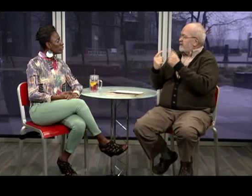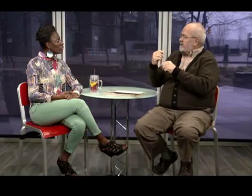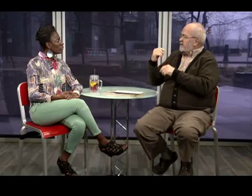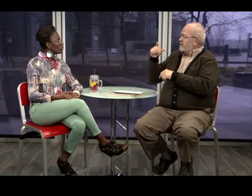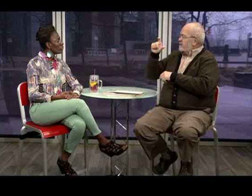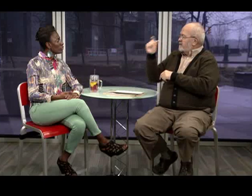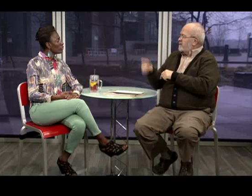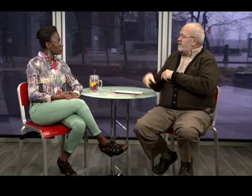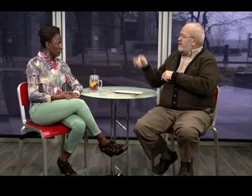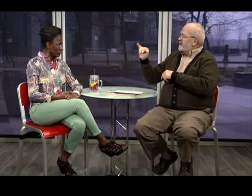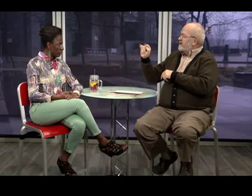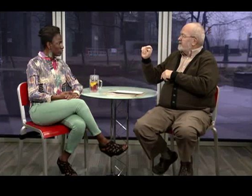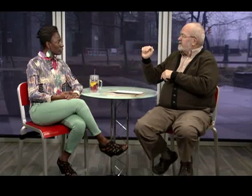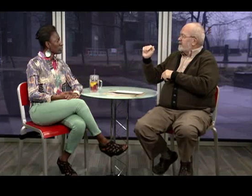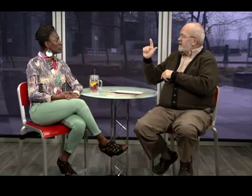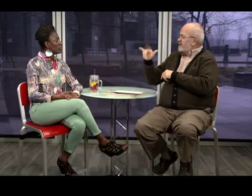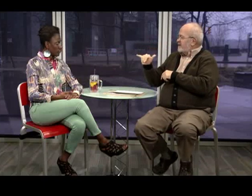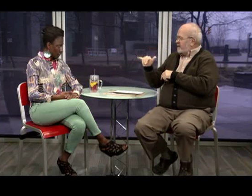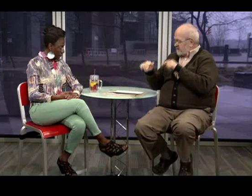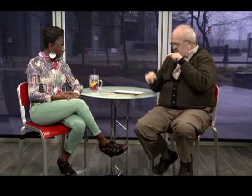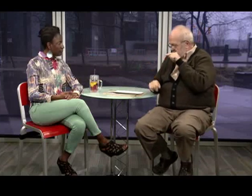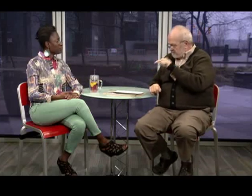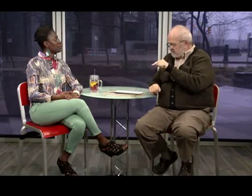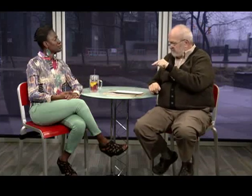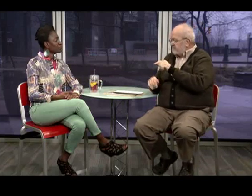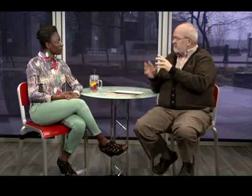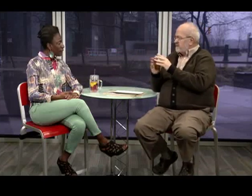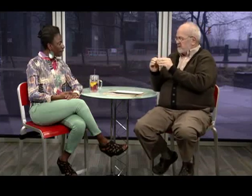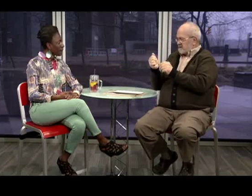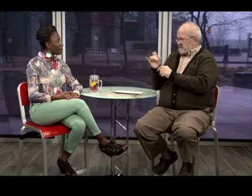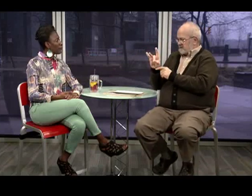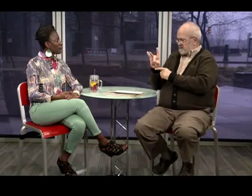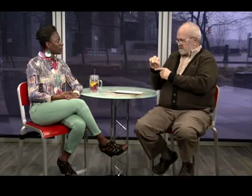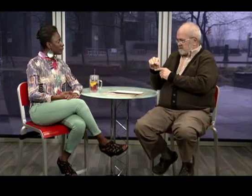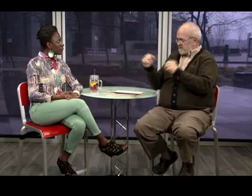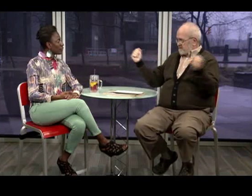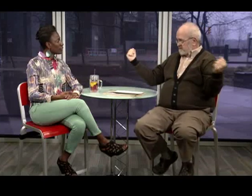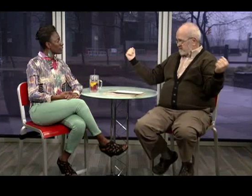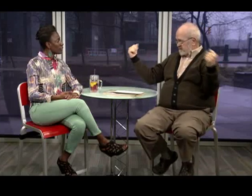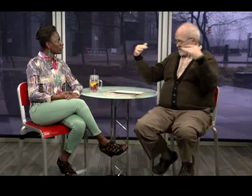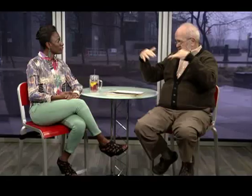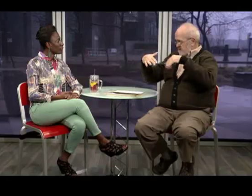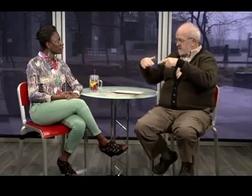Milan, in Italy. That is where their Congress was being held that year.